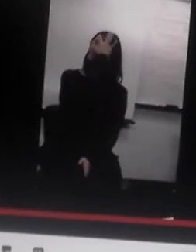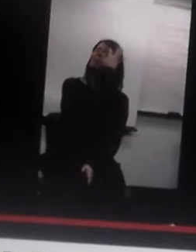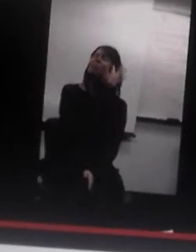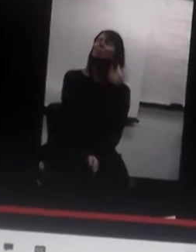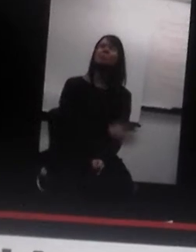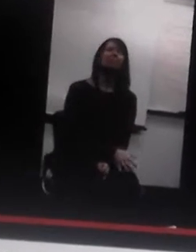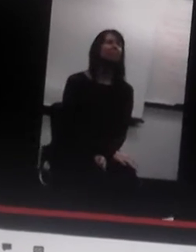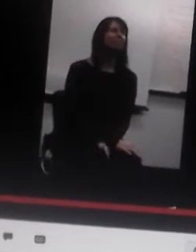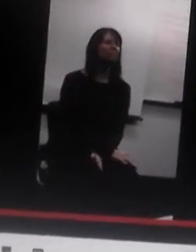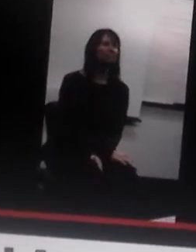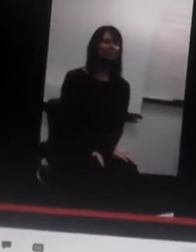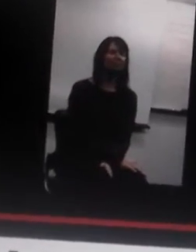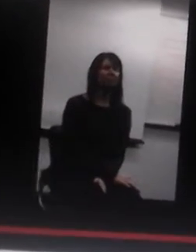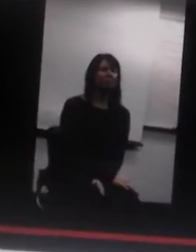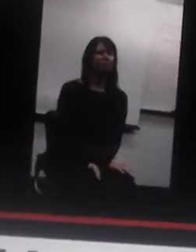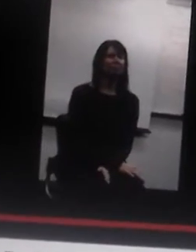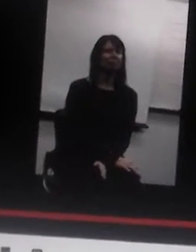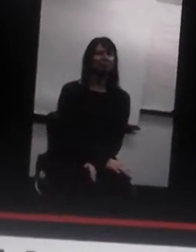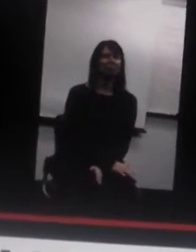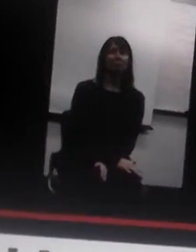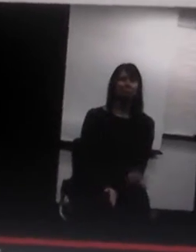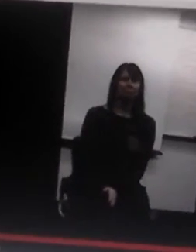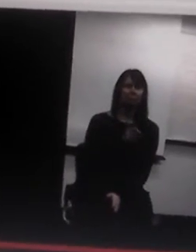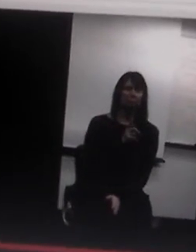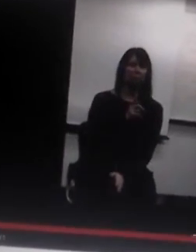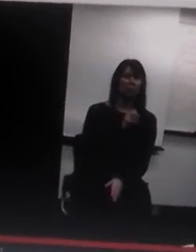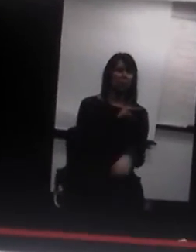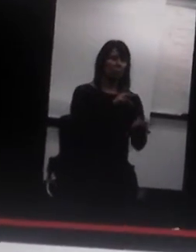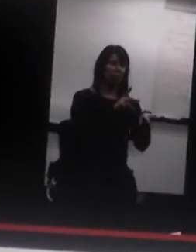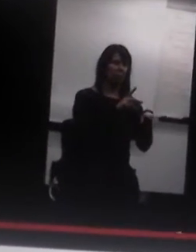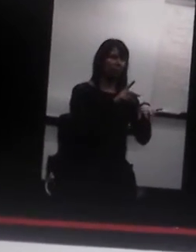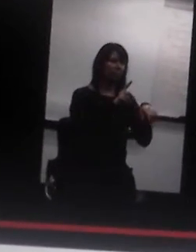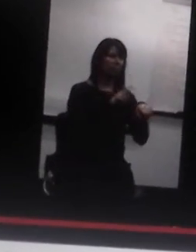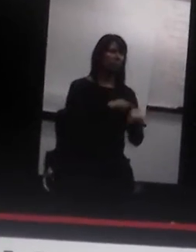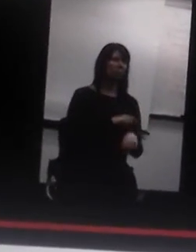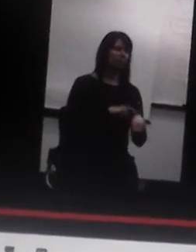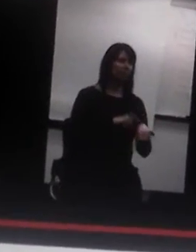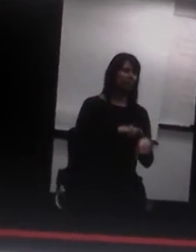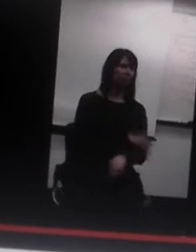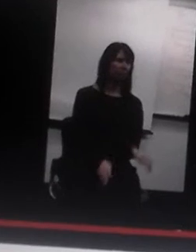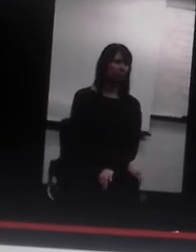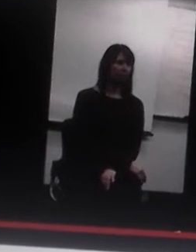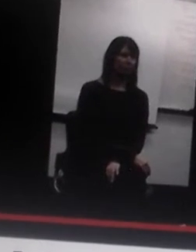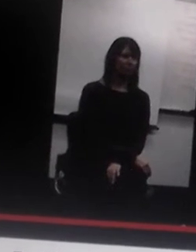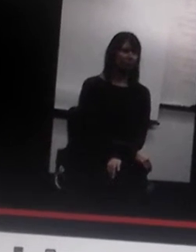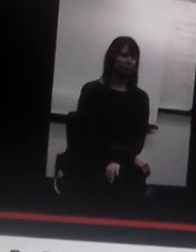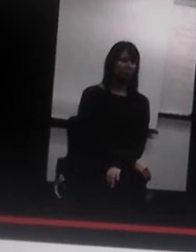My mom was mad. She was searching and searching. They were really expensive hearing aids.